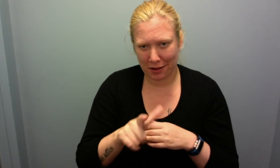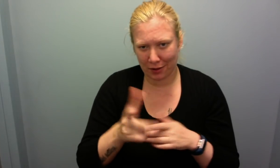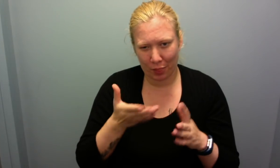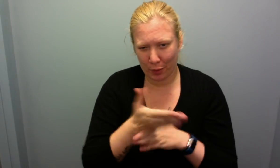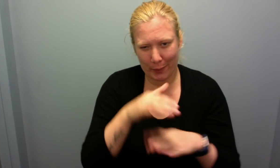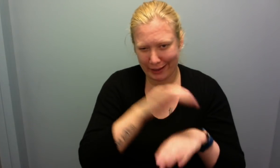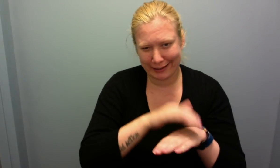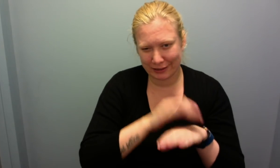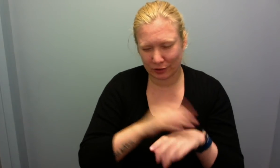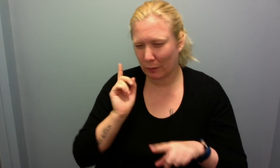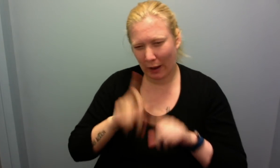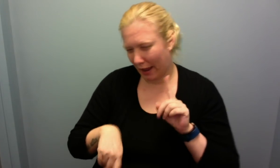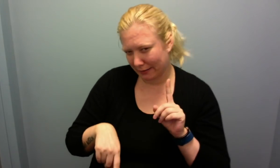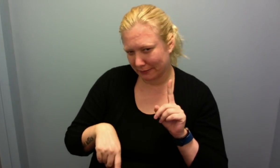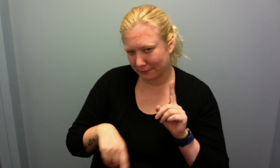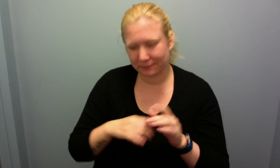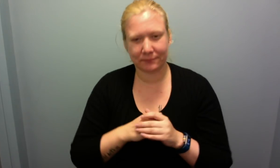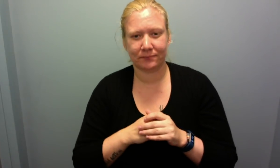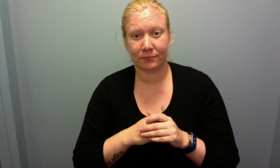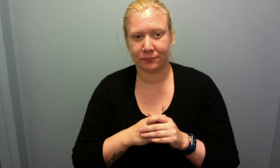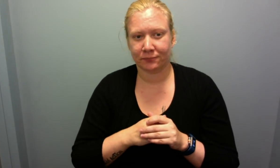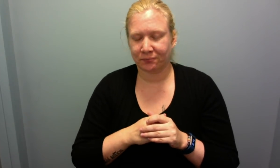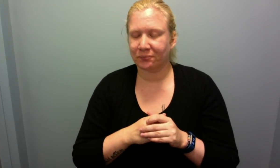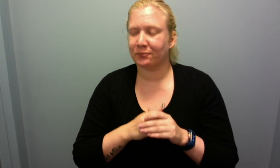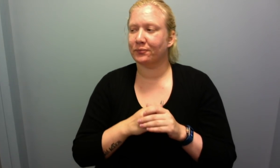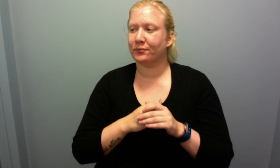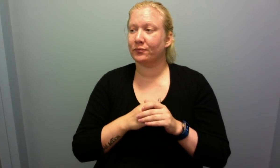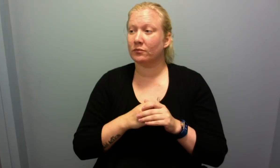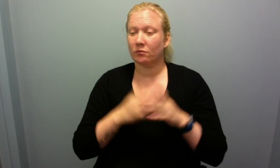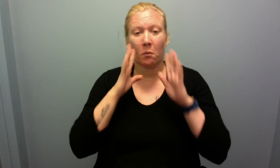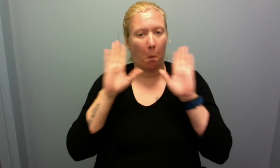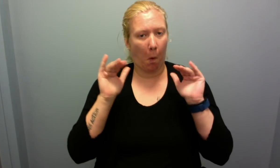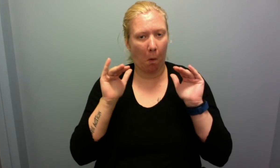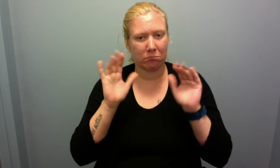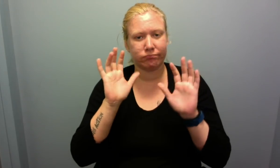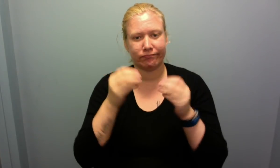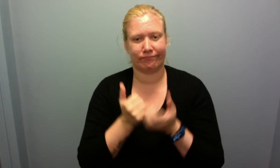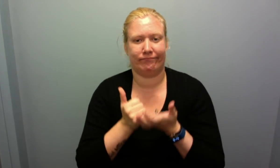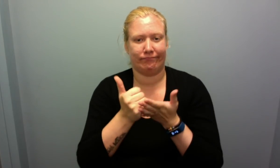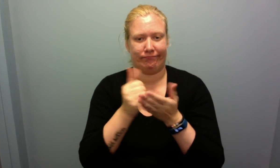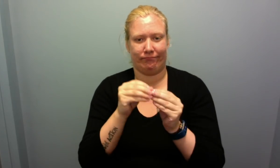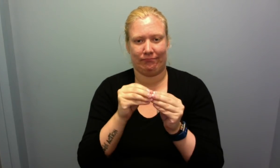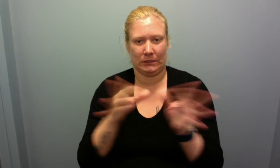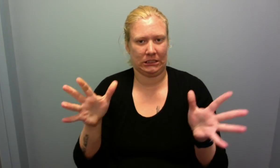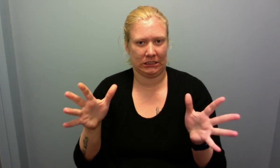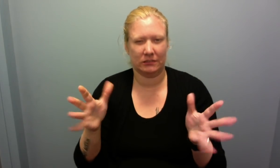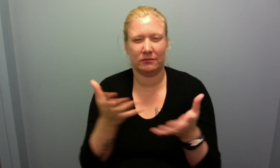You can't learn new signs, you can't learn grammatical structures, you can't learn word order of ASL if you're reliant on